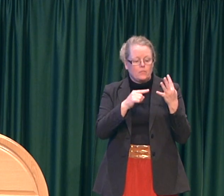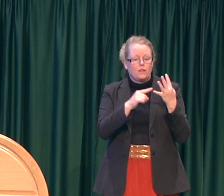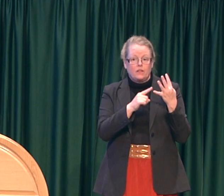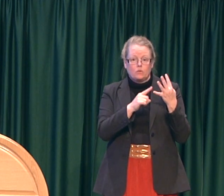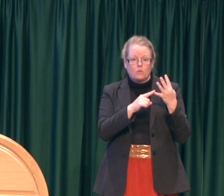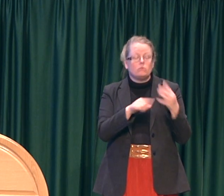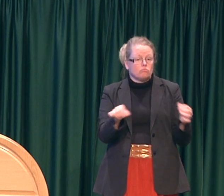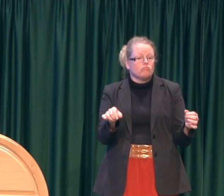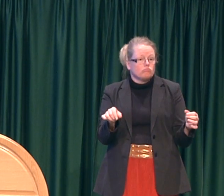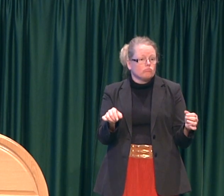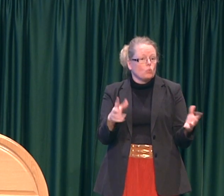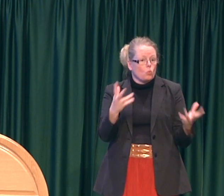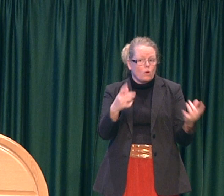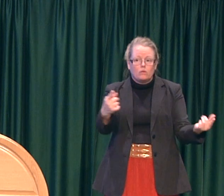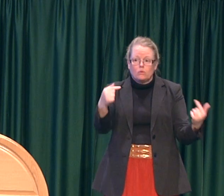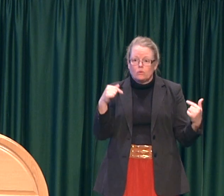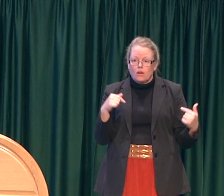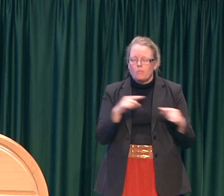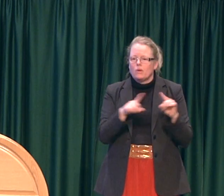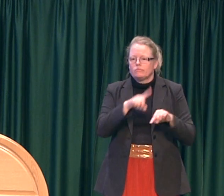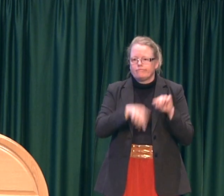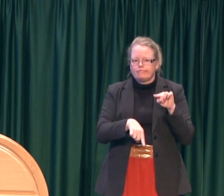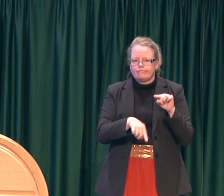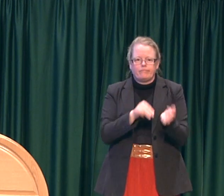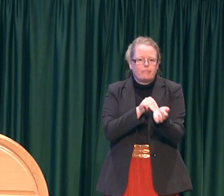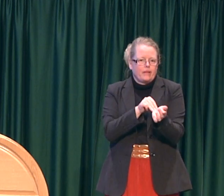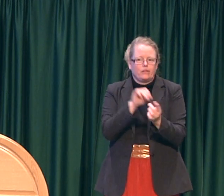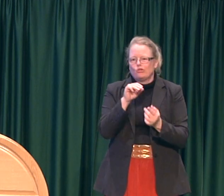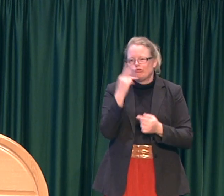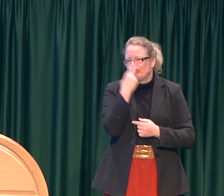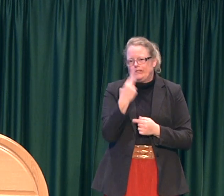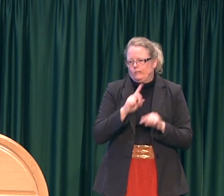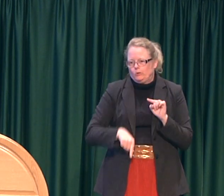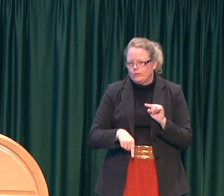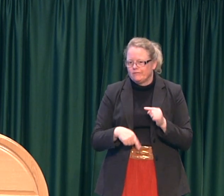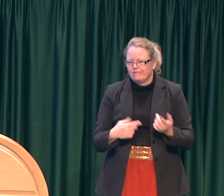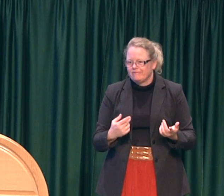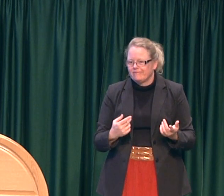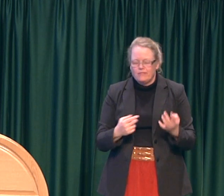or the third, but for the 4th, my grandmother wanted to come but couldn't because of medical reasons.